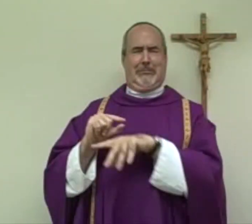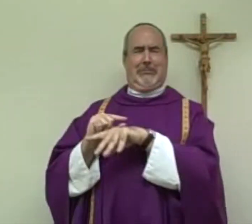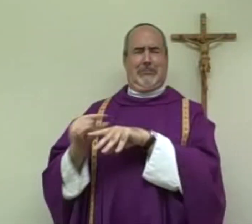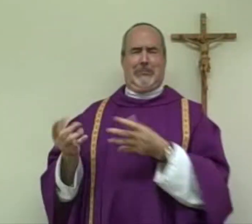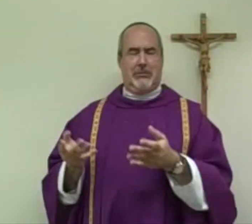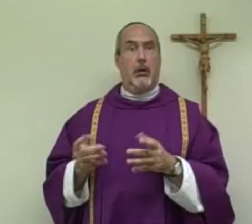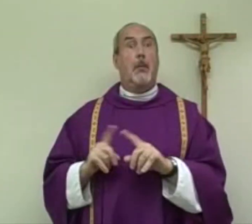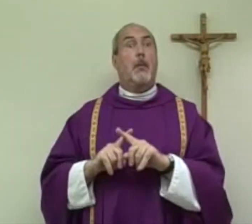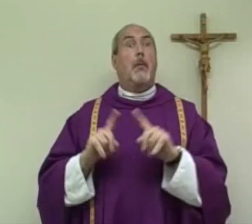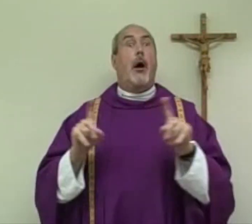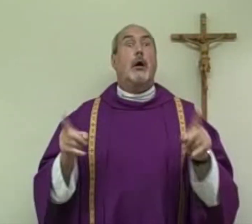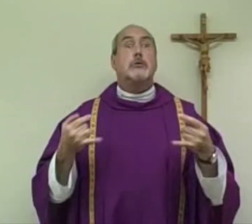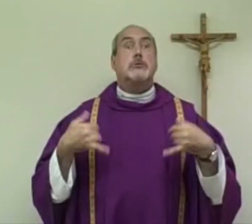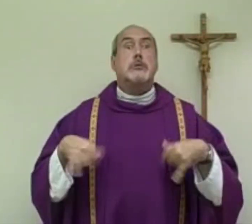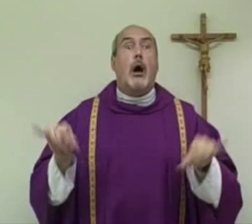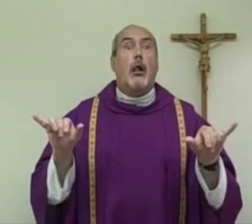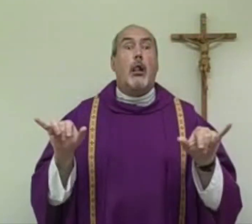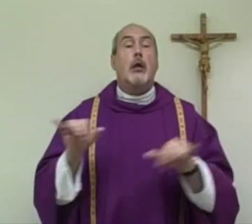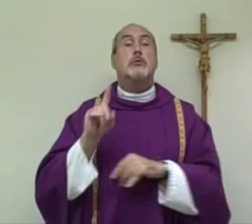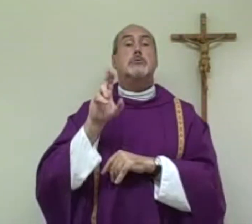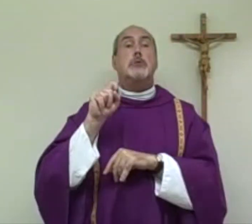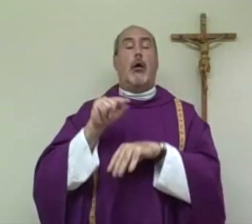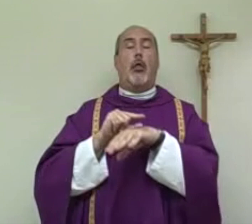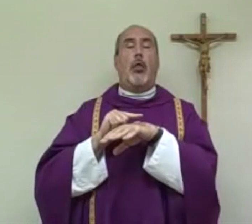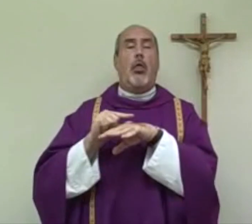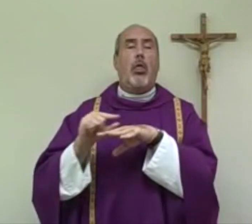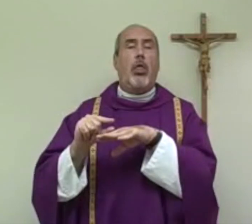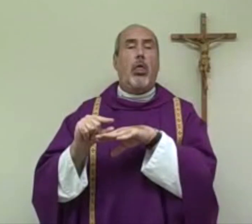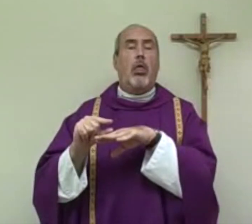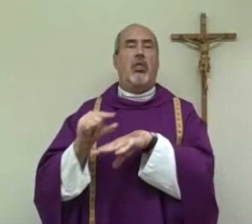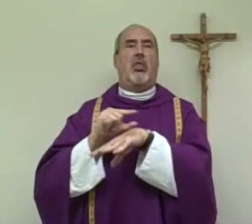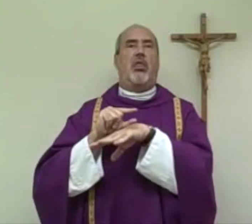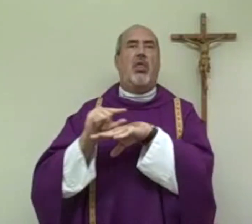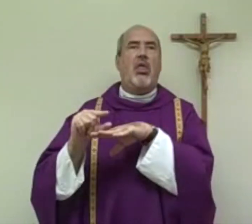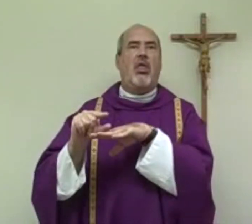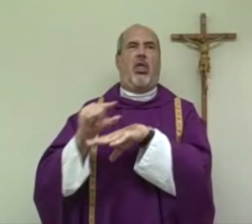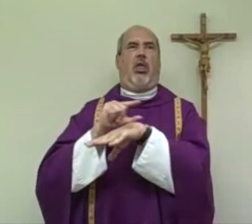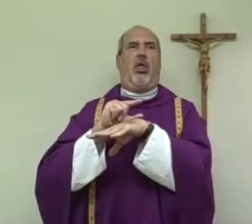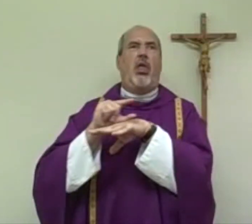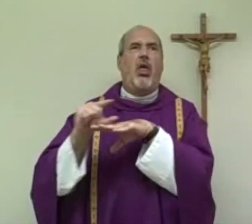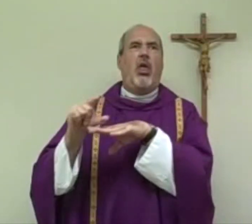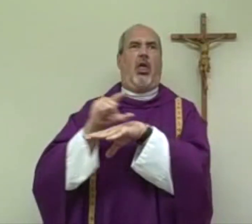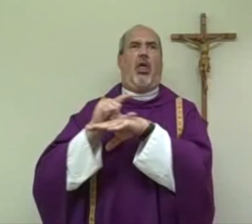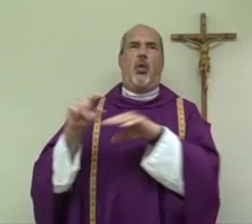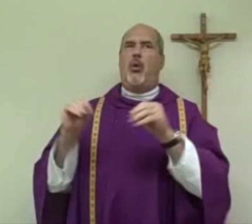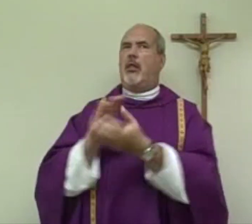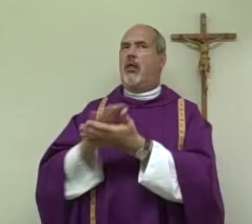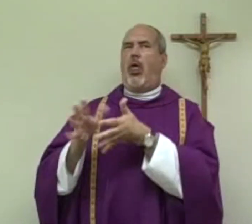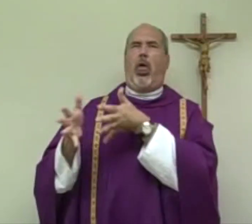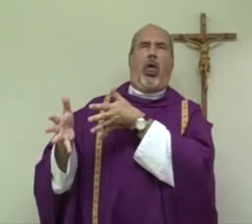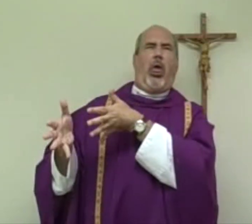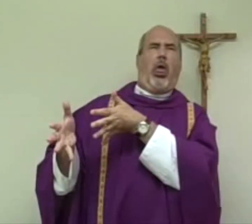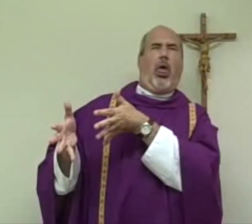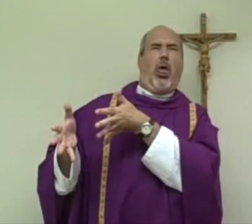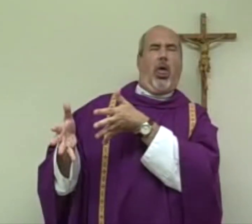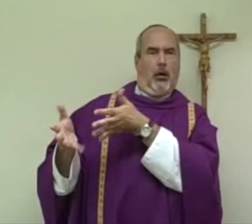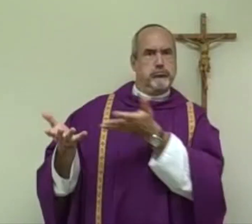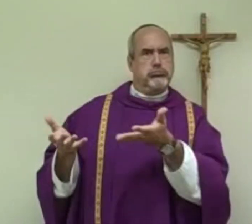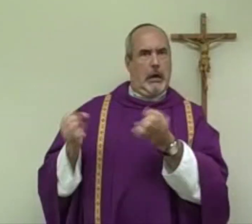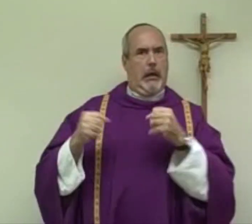absolutely filthy. So a little bit of dust is nothing. But the dust, if left to gather, will get thicker and thicker and